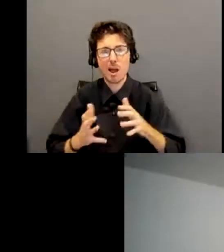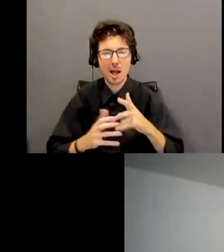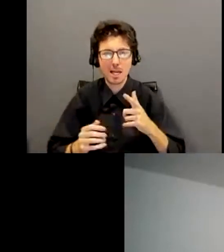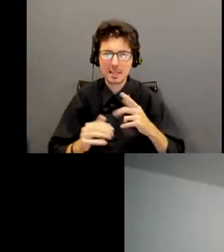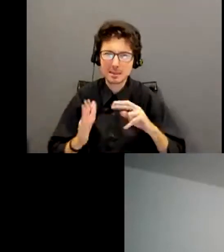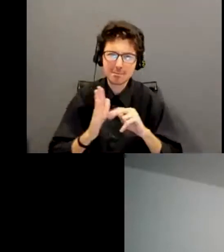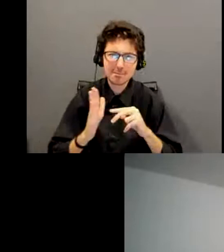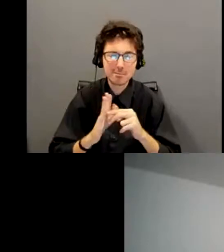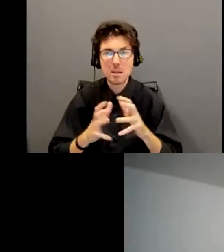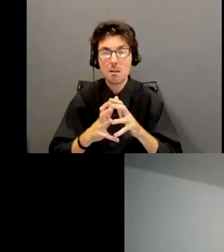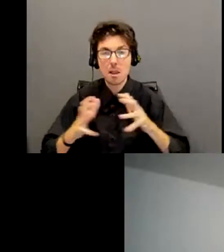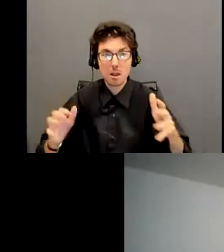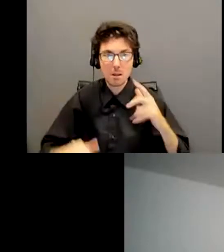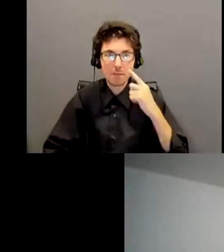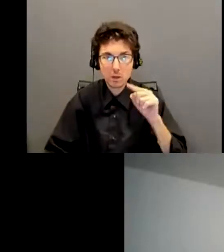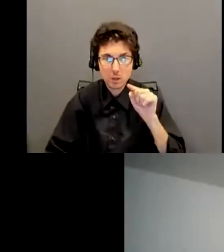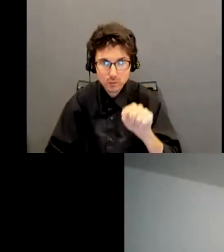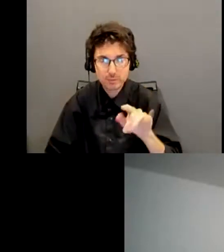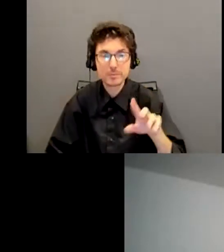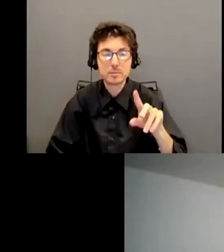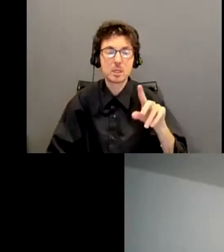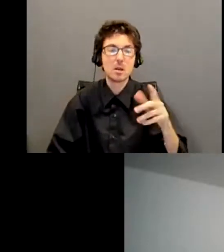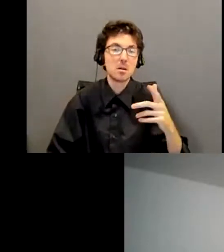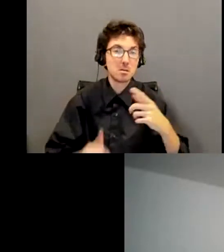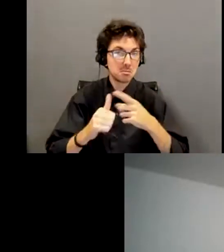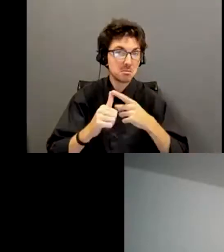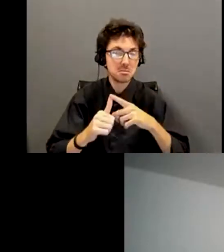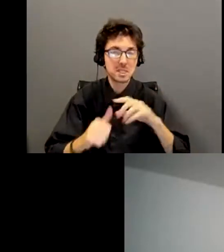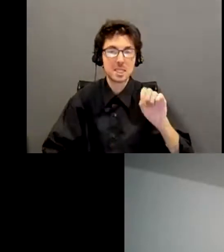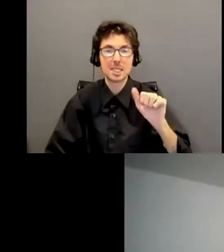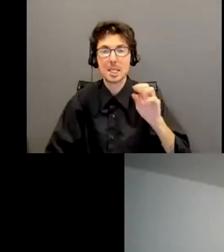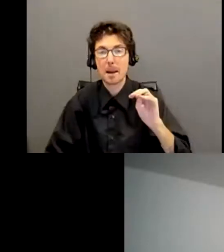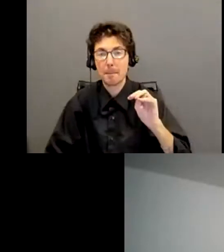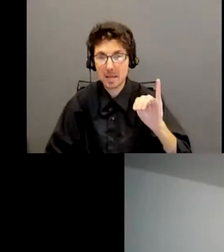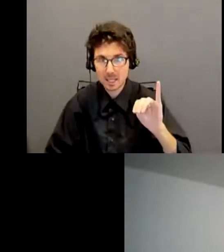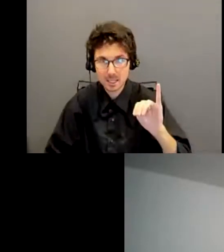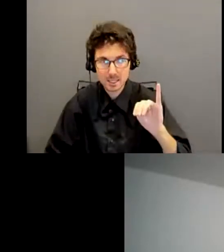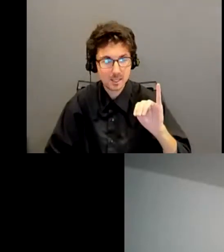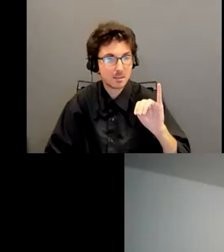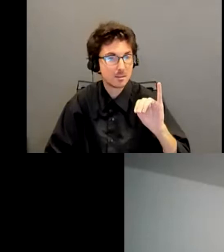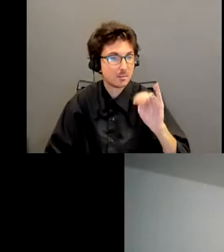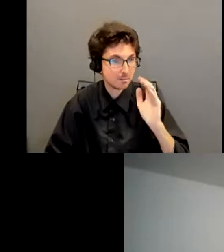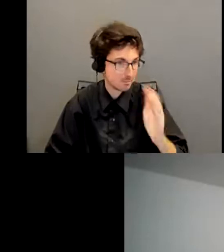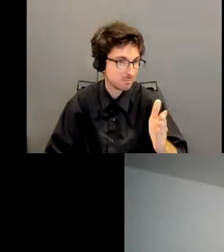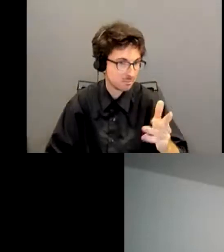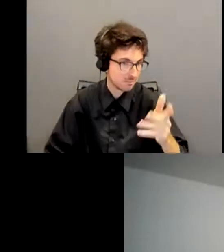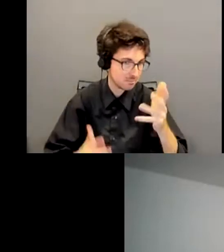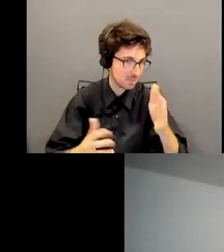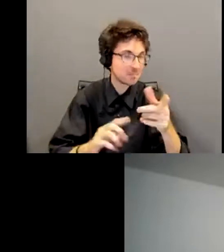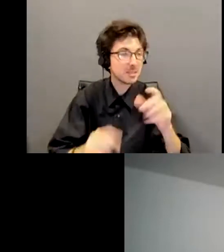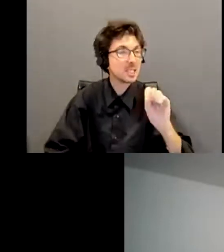We'll start with Danielle, or we start with Sami. We start with Sami because we are seeing already on the screen.